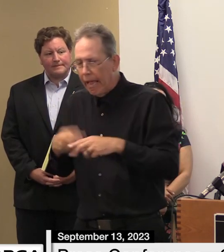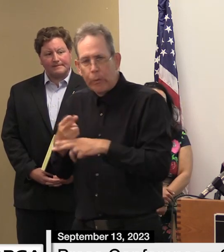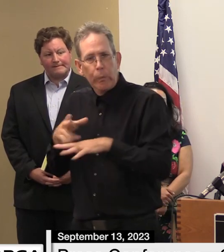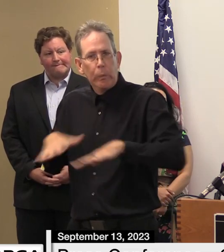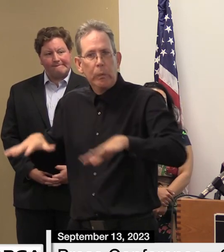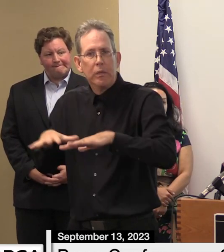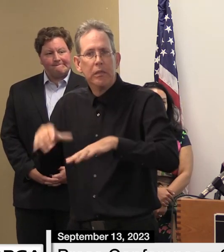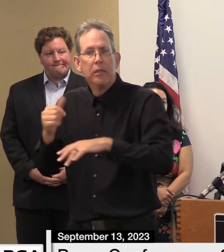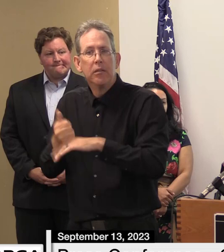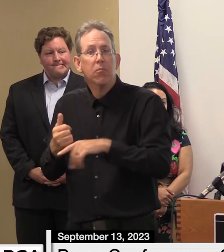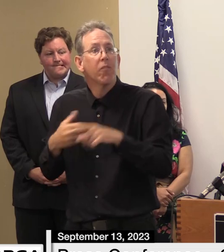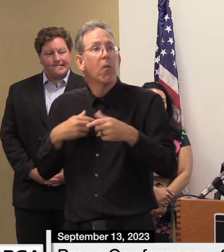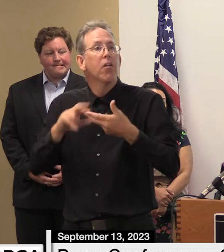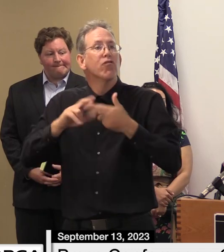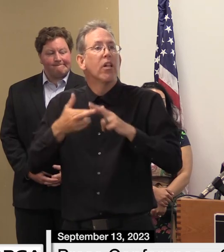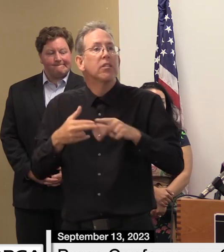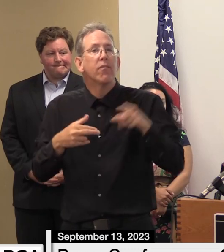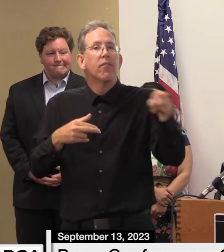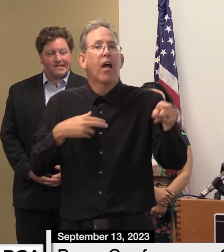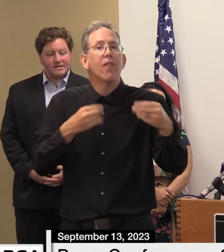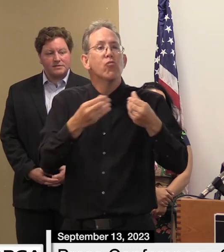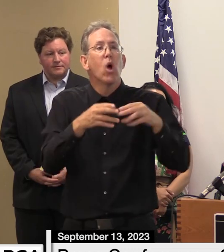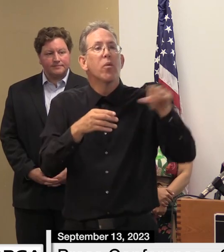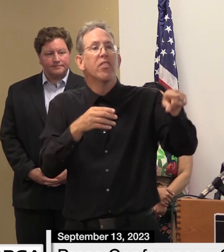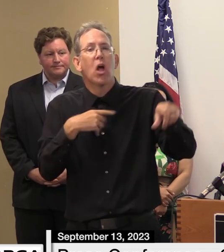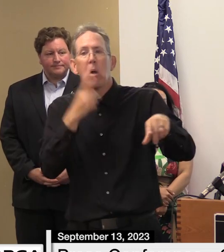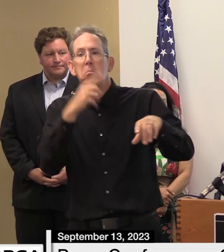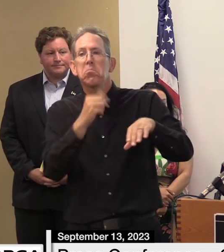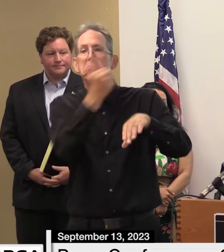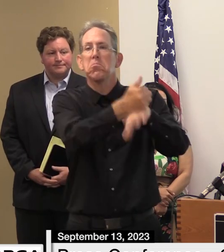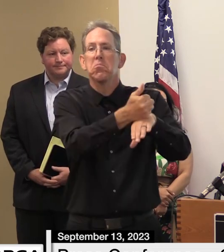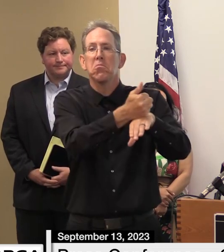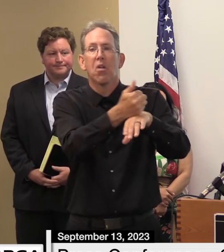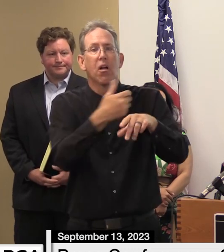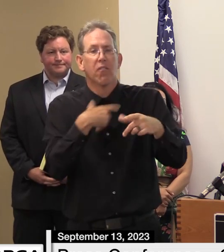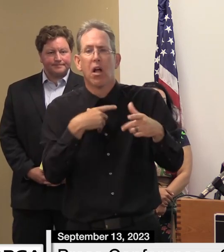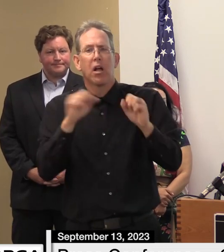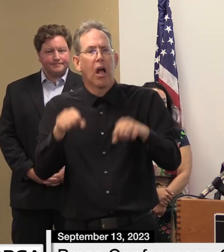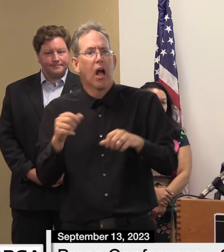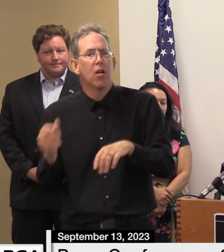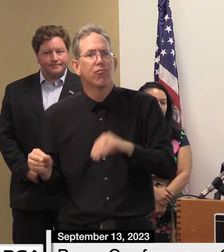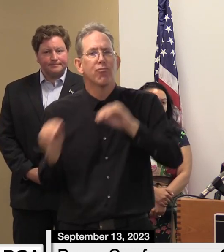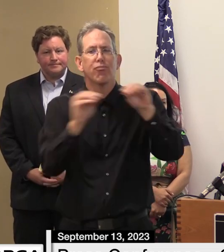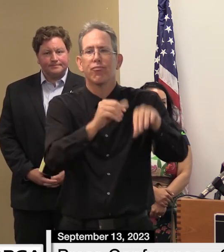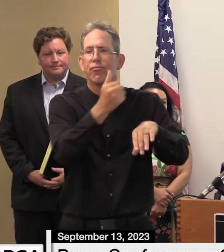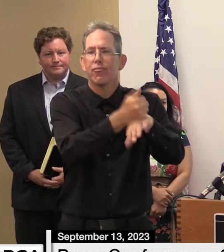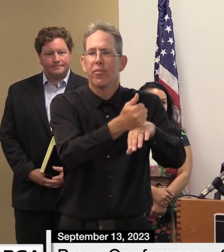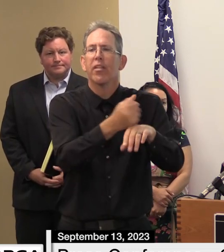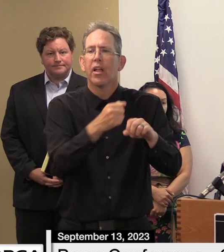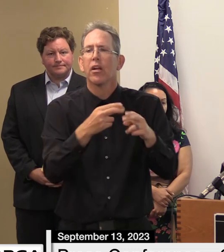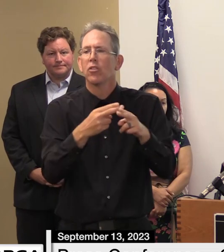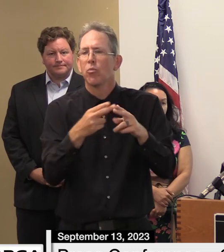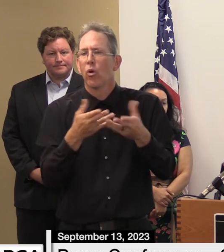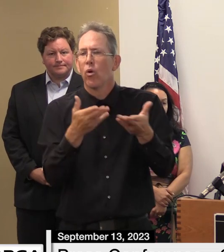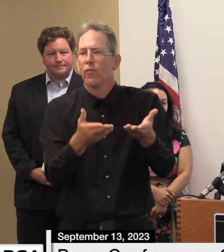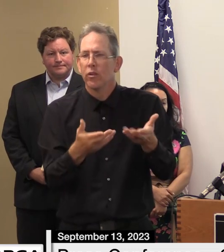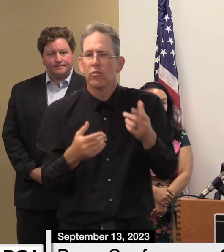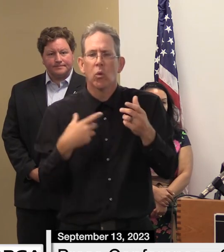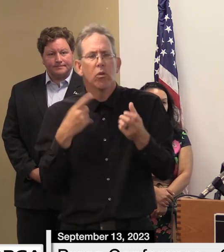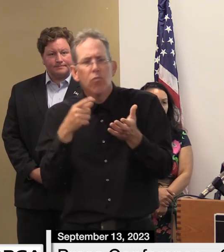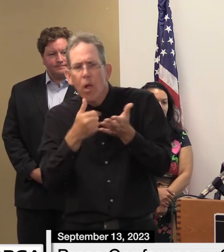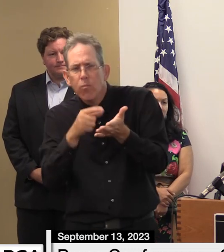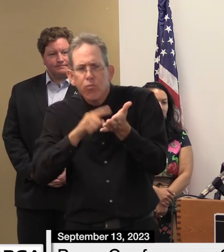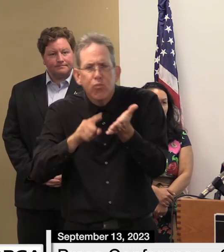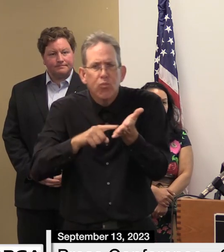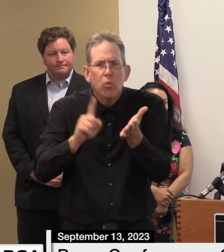brother has a location that's close by that you can place a unit on, they would offer that up. We would research the